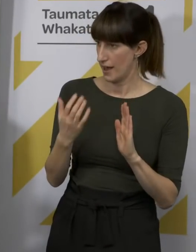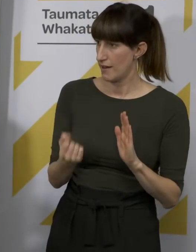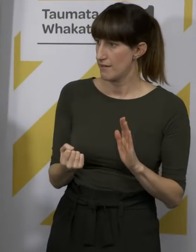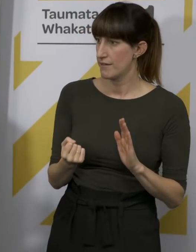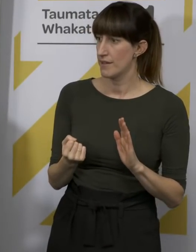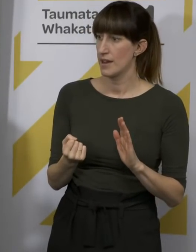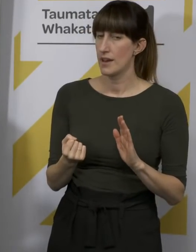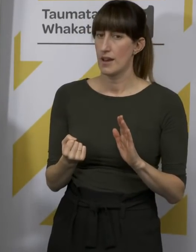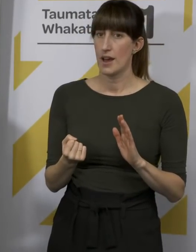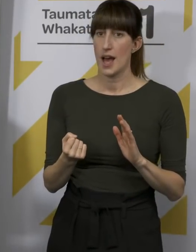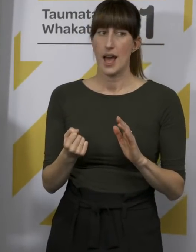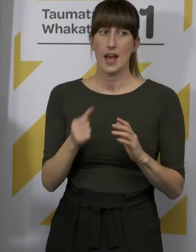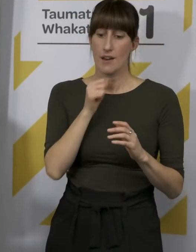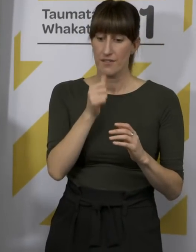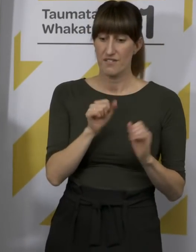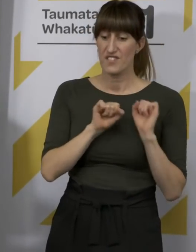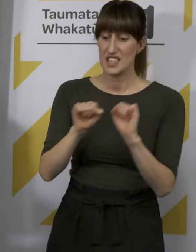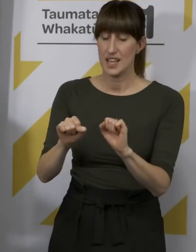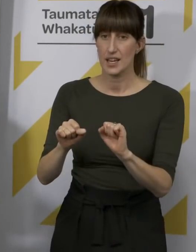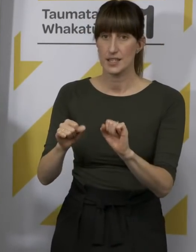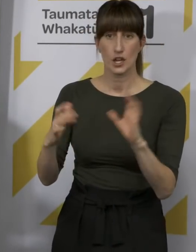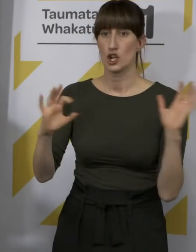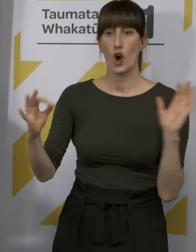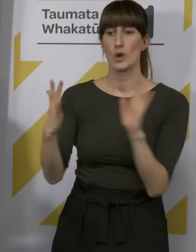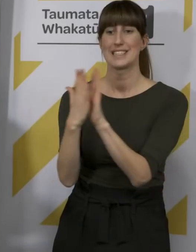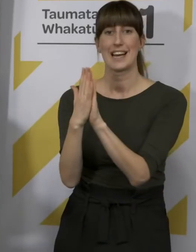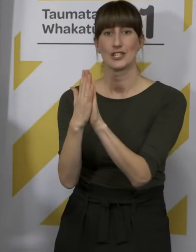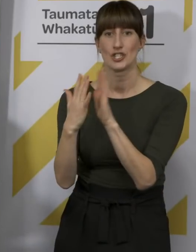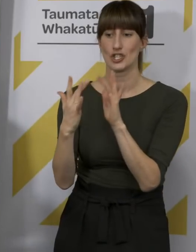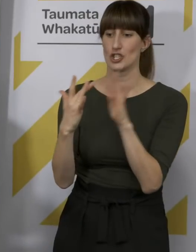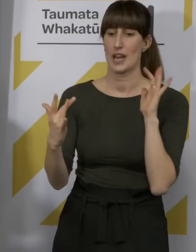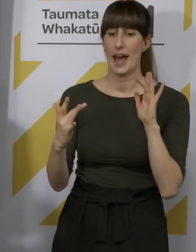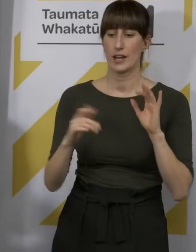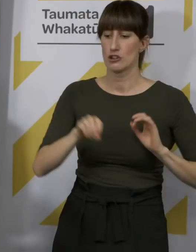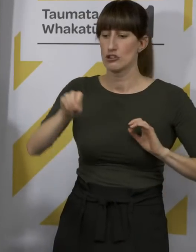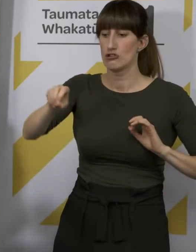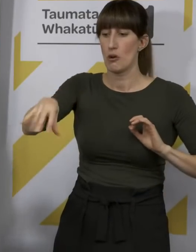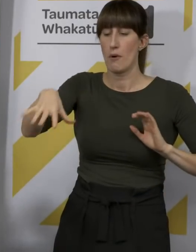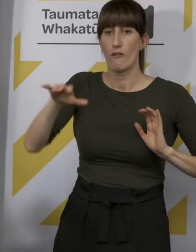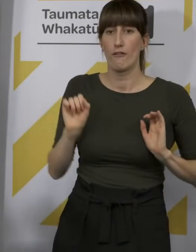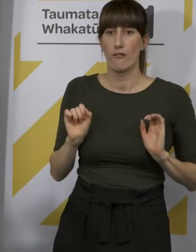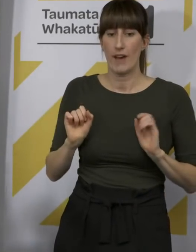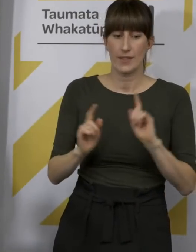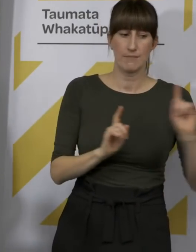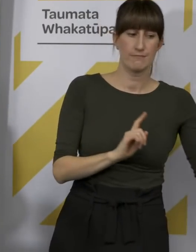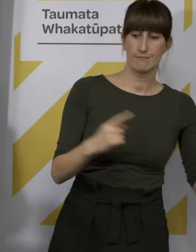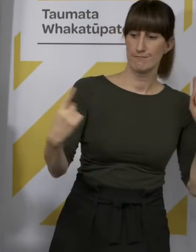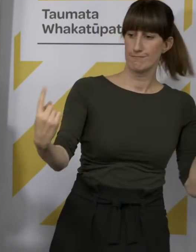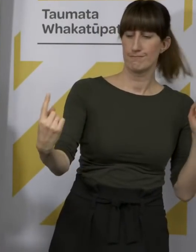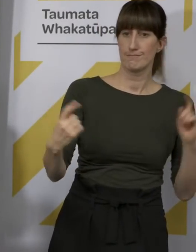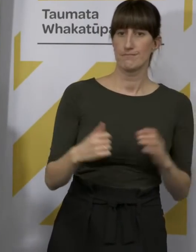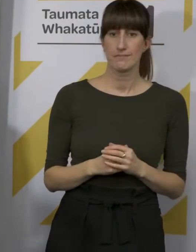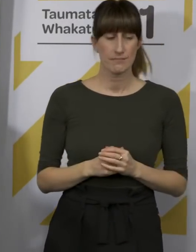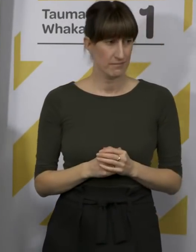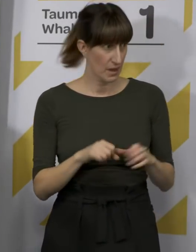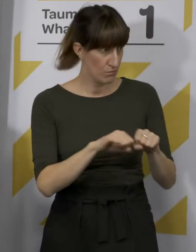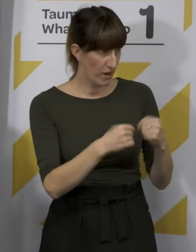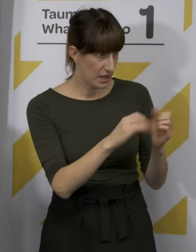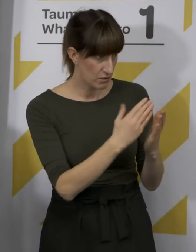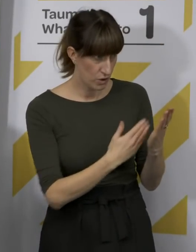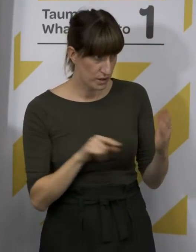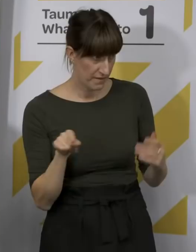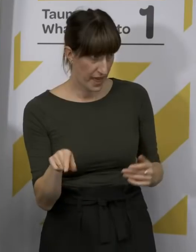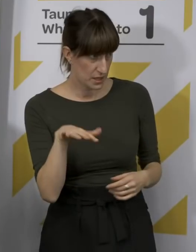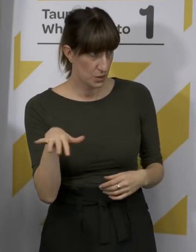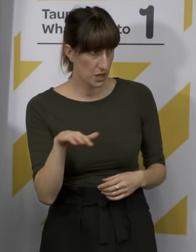be contactless, of course. So people are dropping food on the front door. So this wasn't breaking the rules? No, because there was separation. There